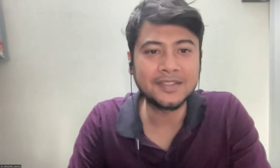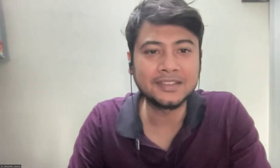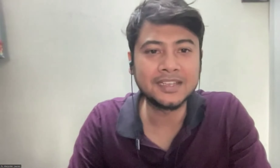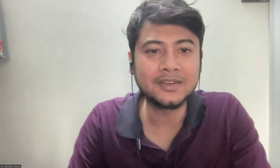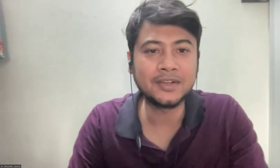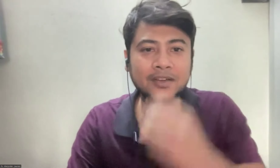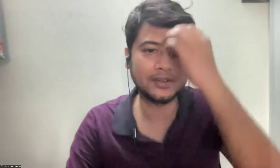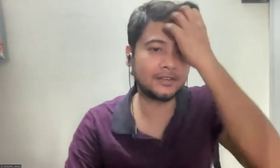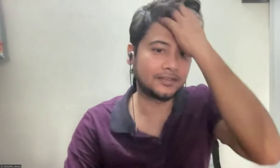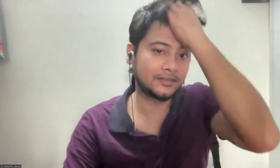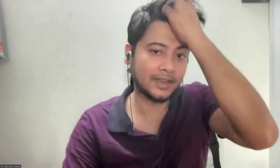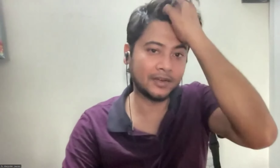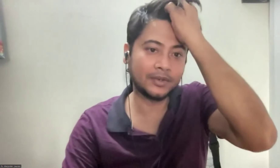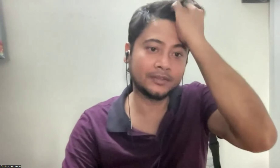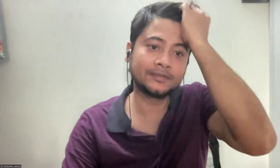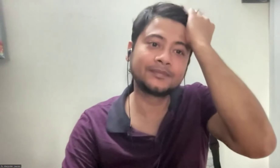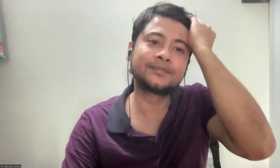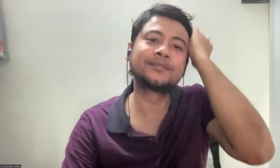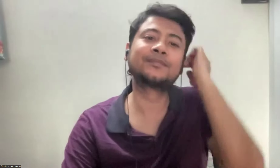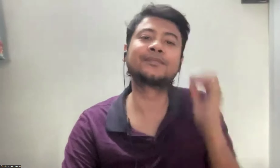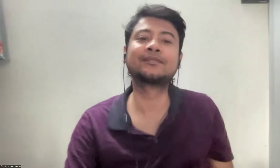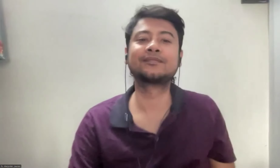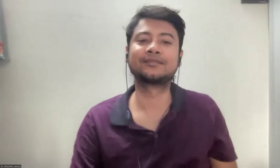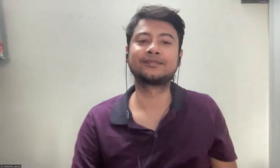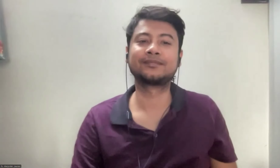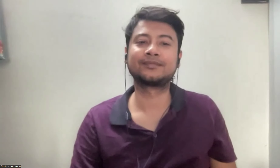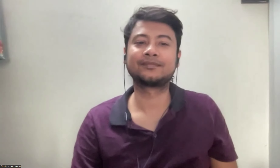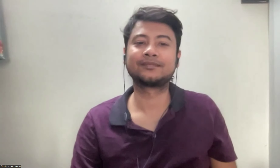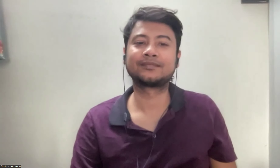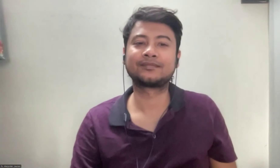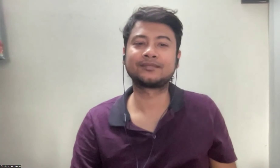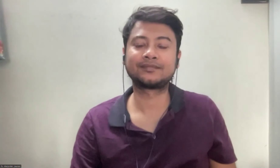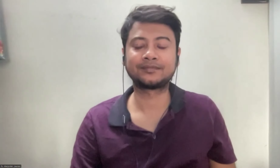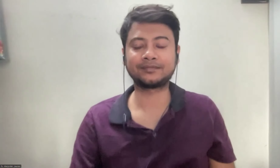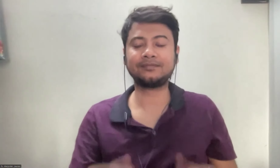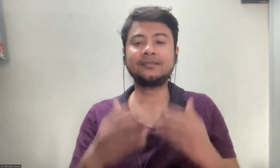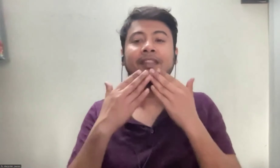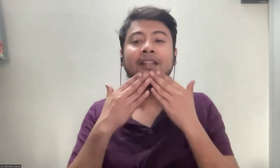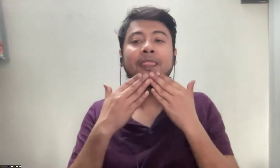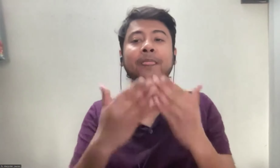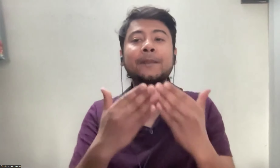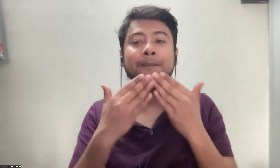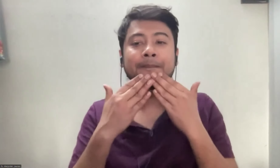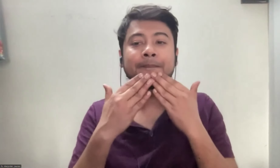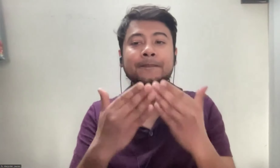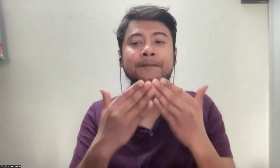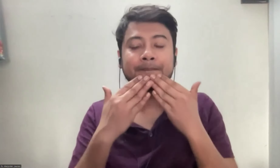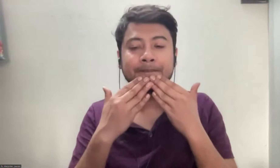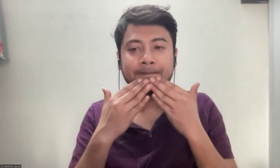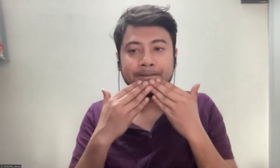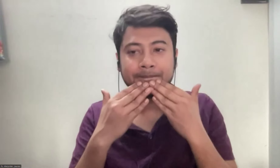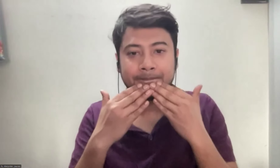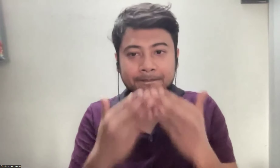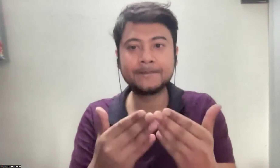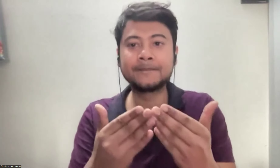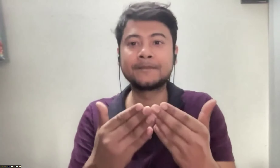Yes, Mataji, I'll do it. I'll do it. I'll Okay, do it. thank you so much, and hope all of you start the process by buying new all